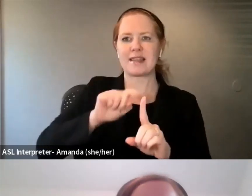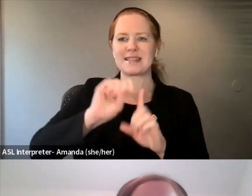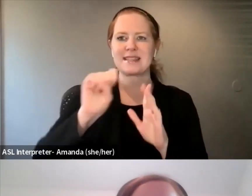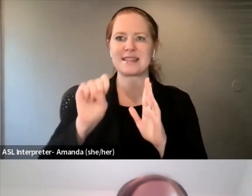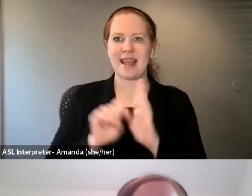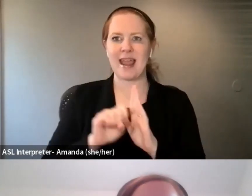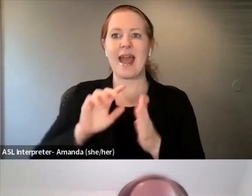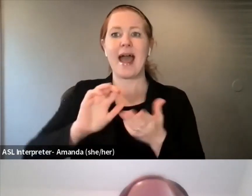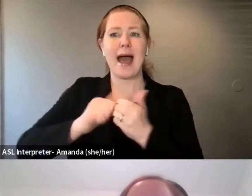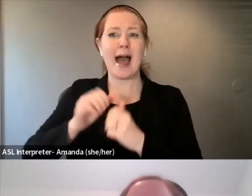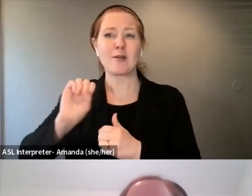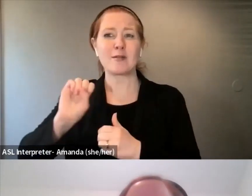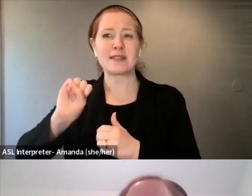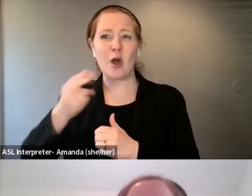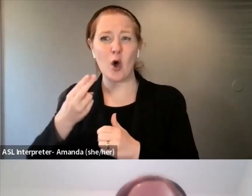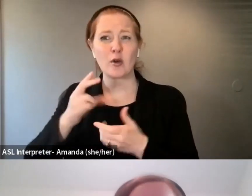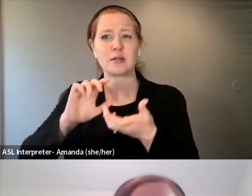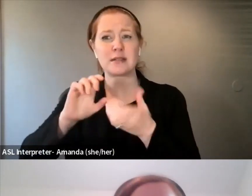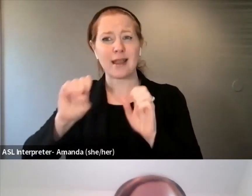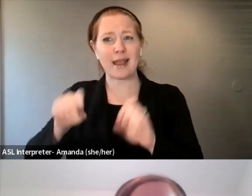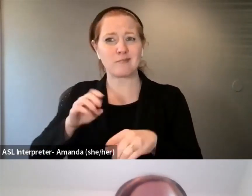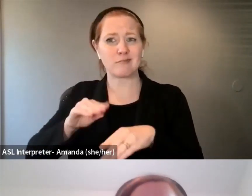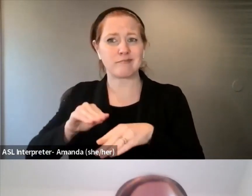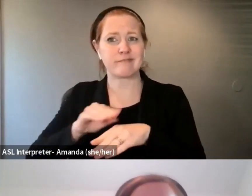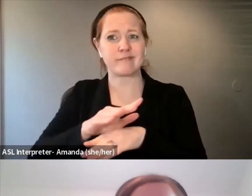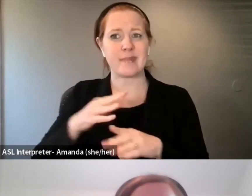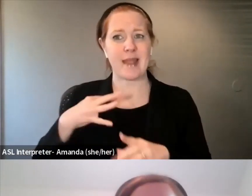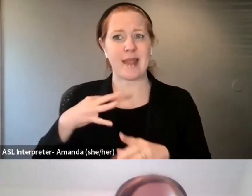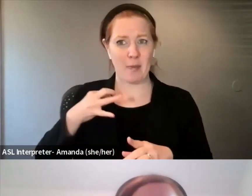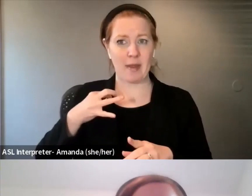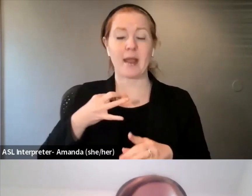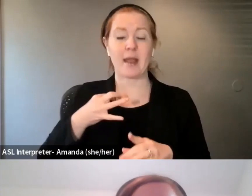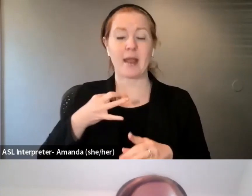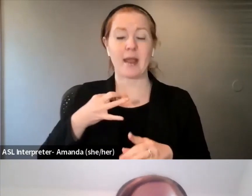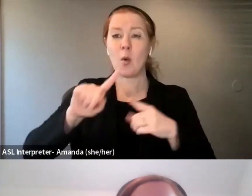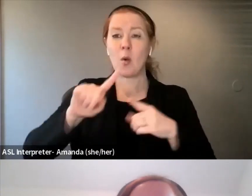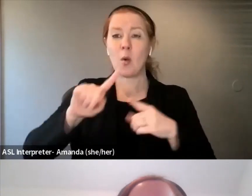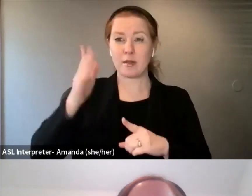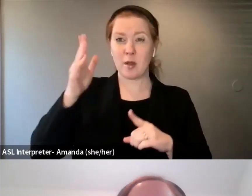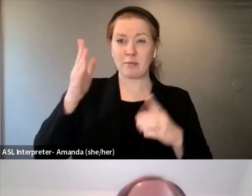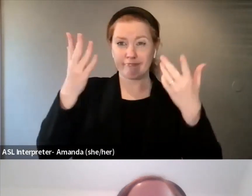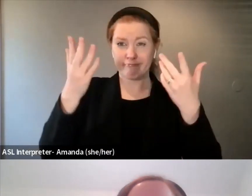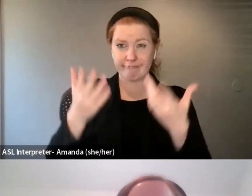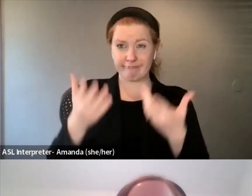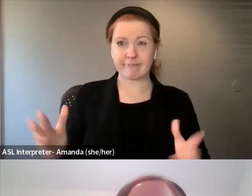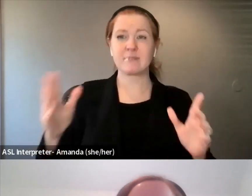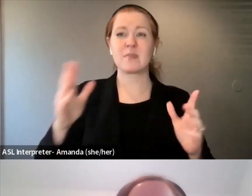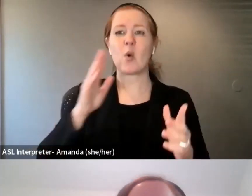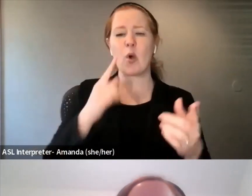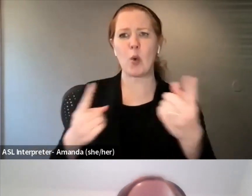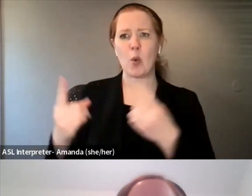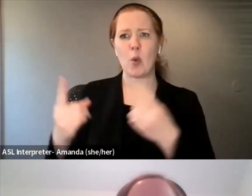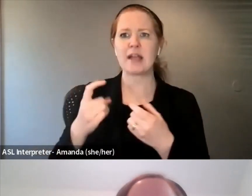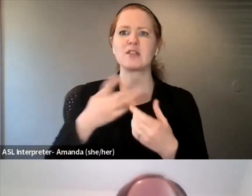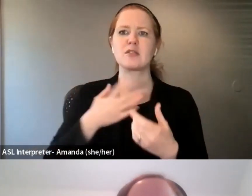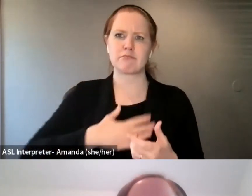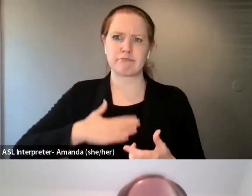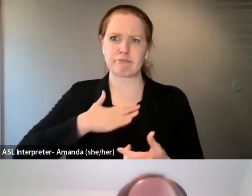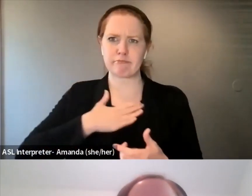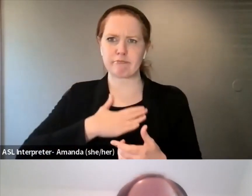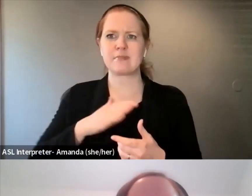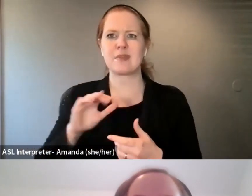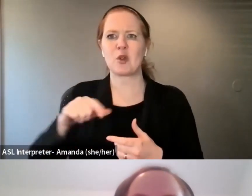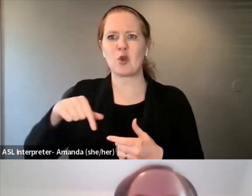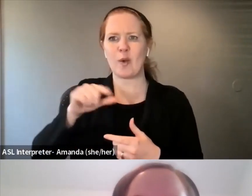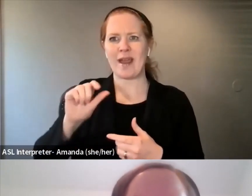have an impact on the application. After the presentation, we'll have time for questions, so please put your questions in the Q&A